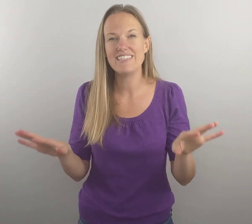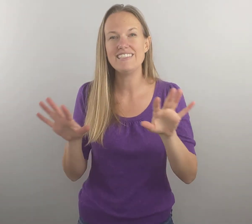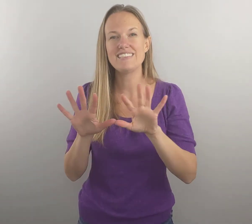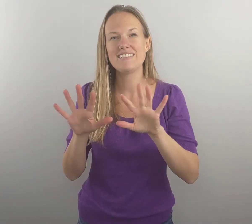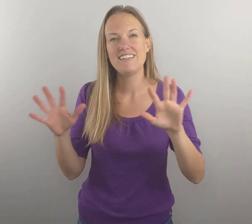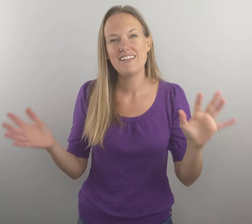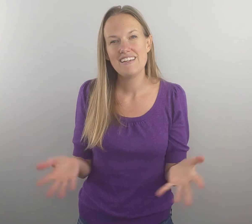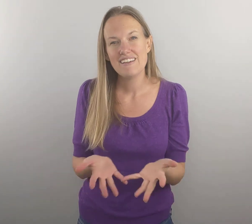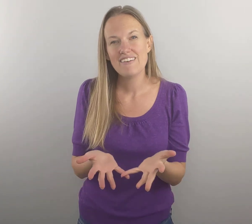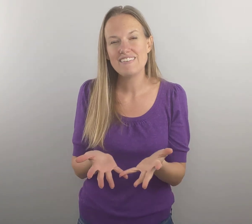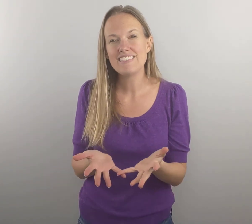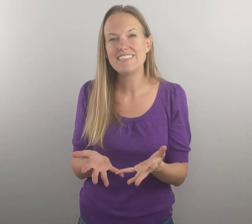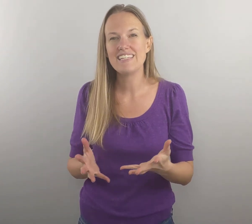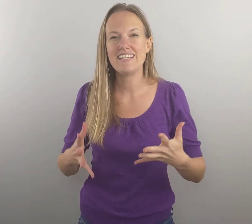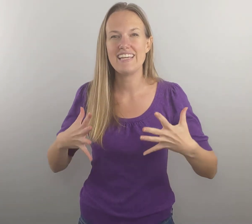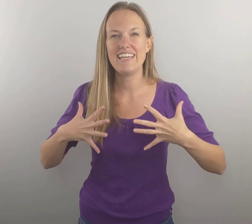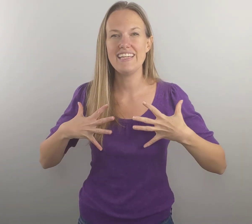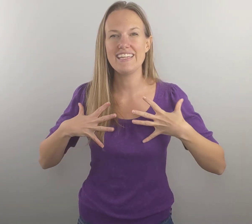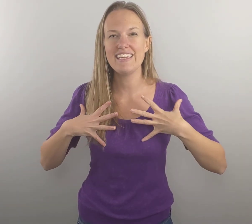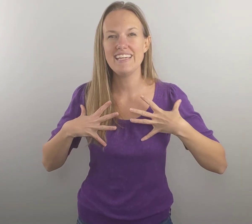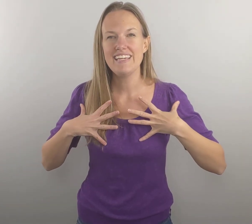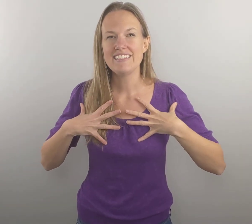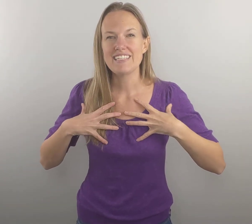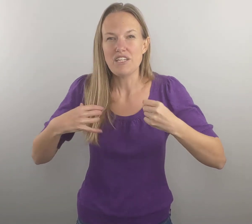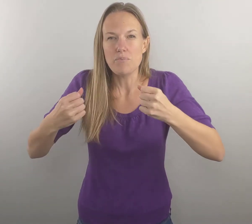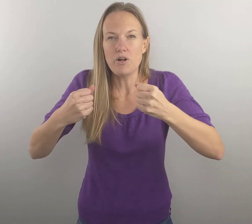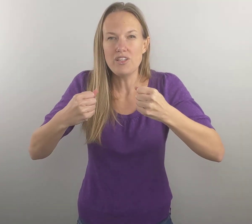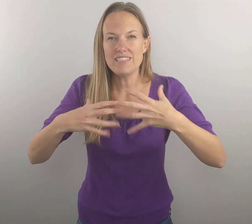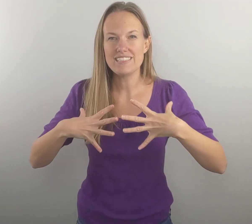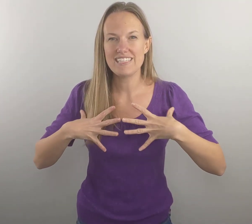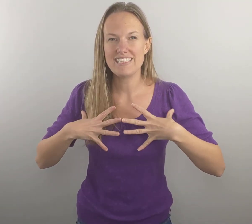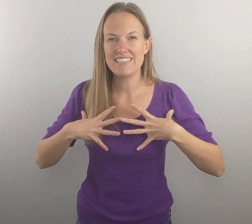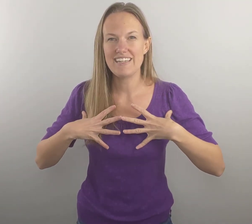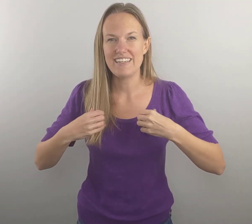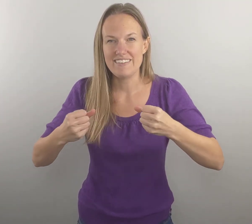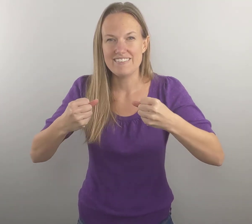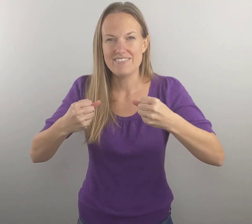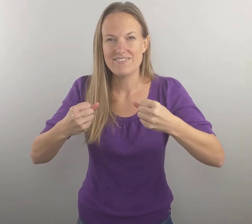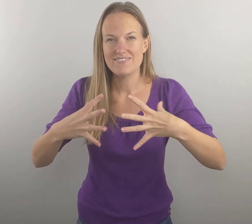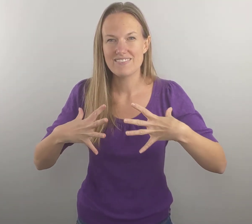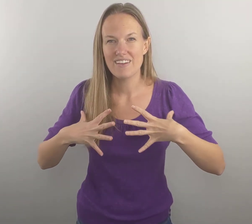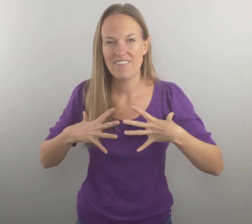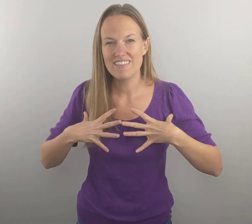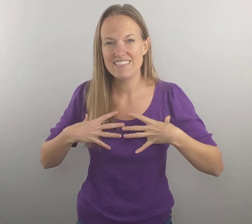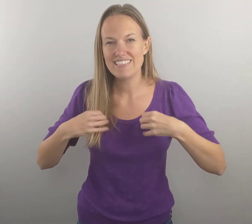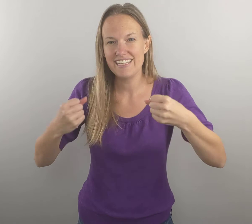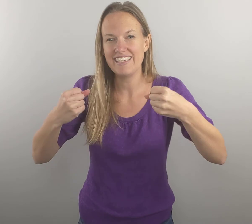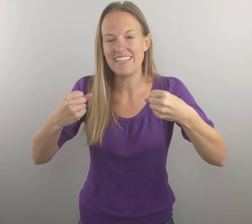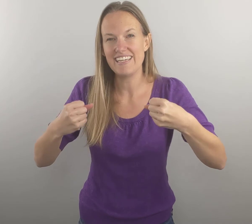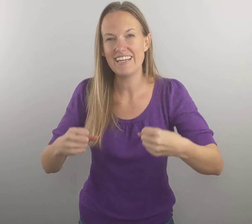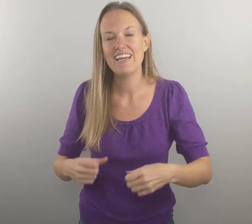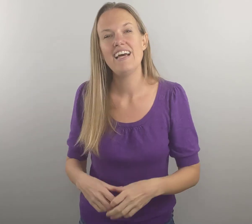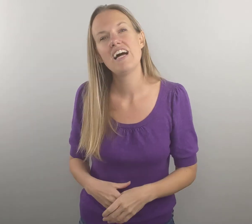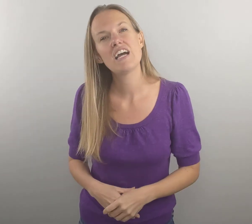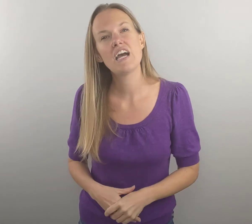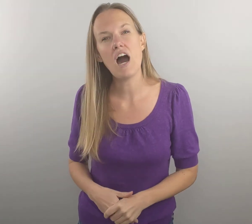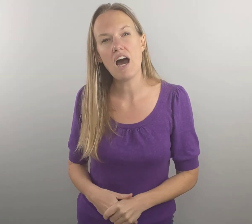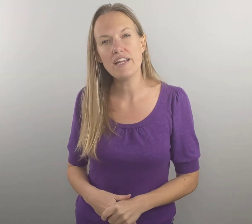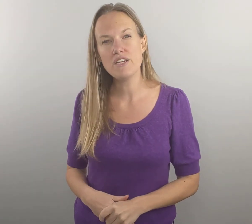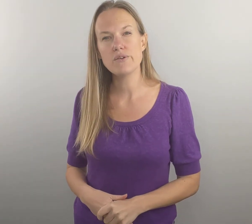wholeness, and then healing. It's like you're pulling the sickness out of you. Wholeness and healing. God knows